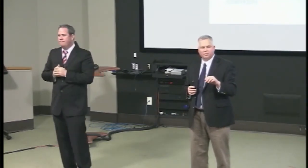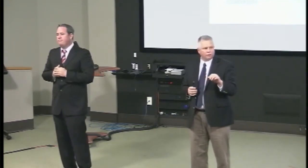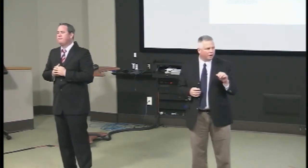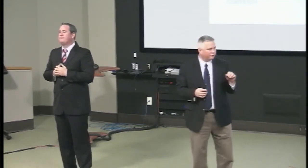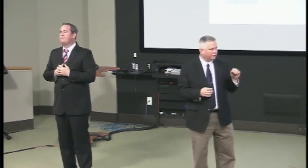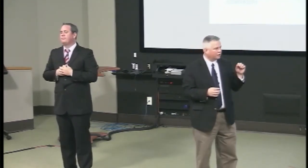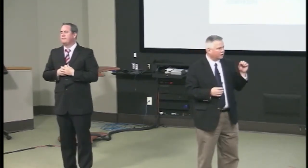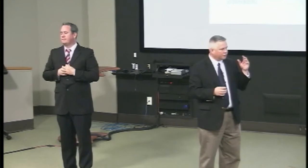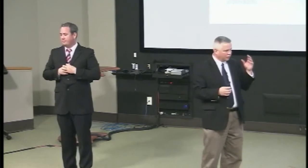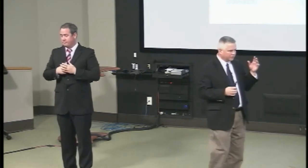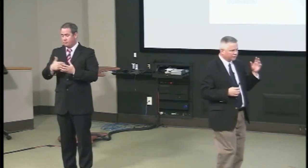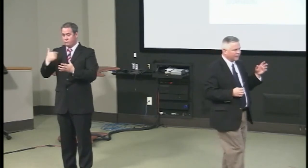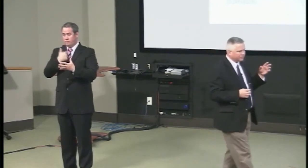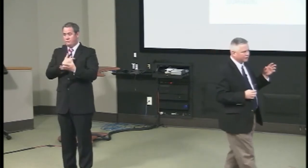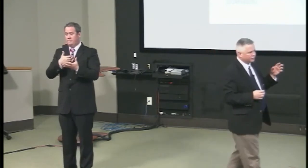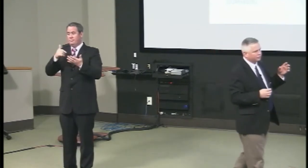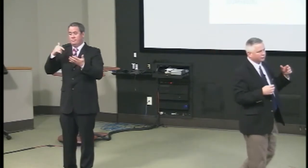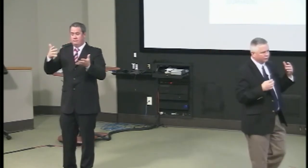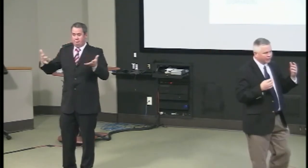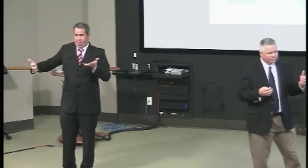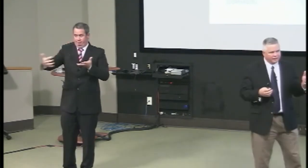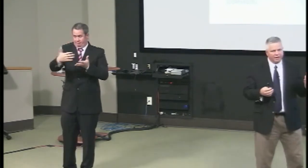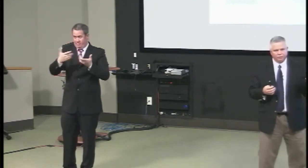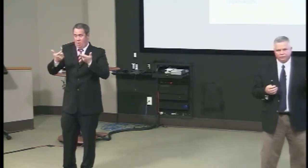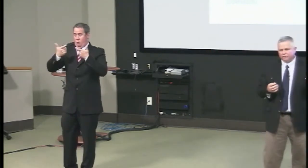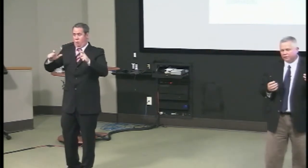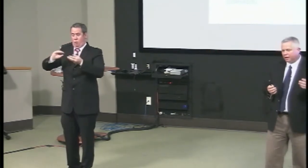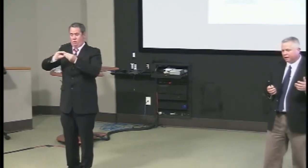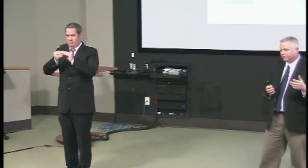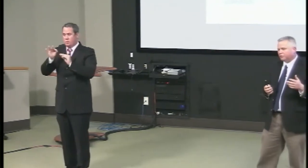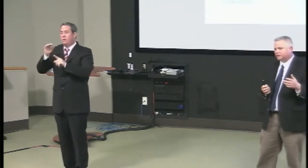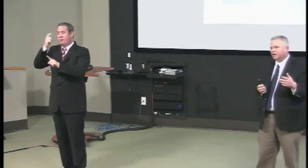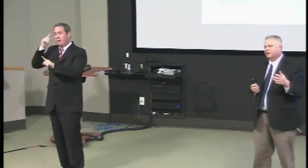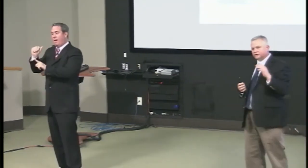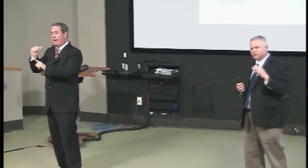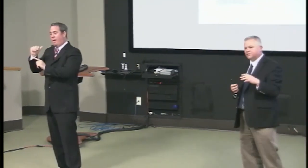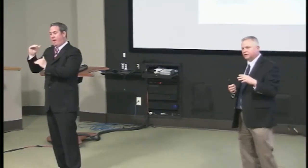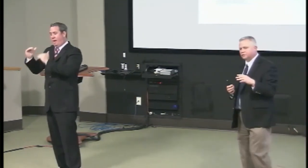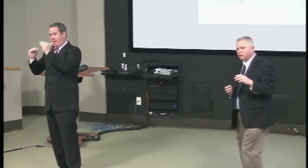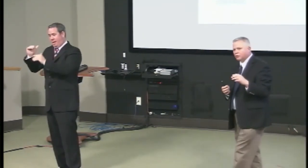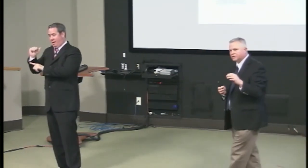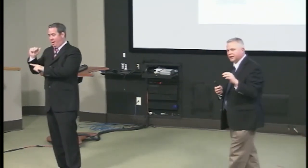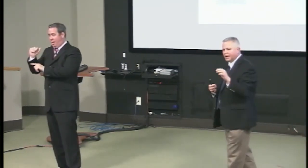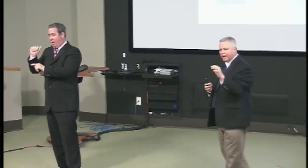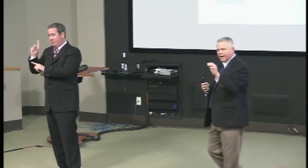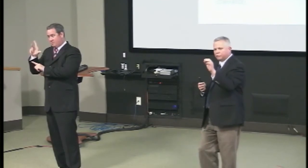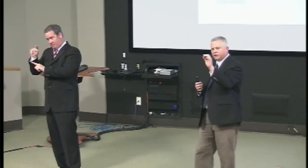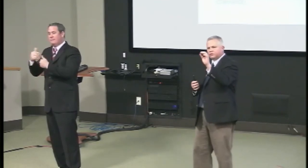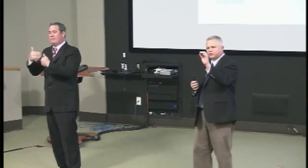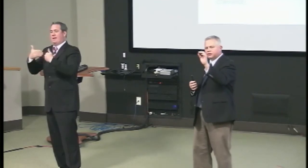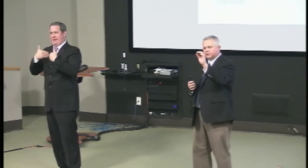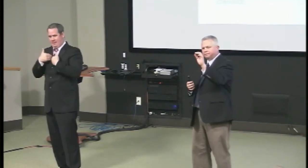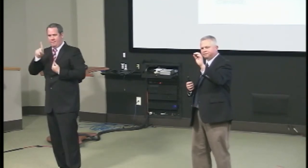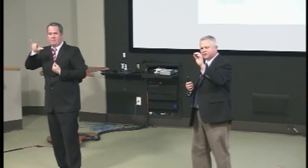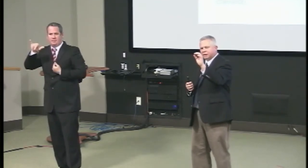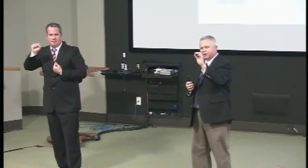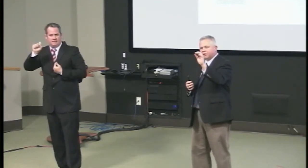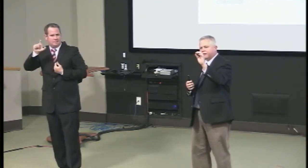large number of adult dyslexics or reading disabled folks versus controls. And we